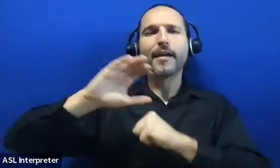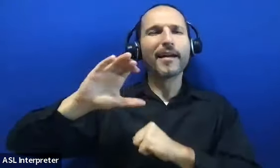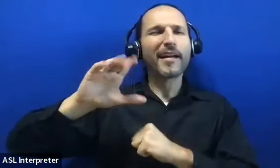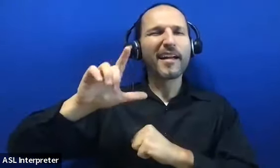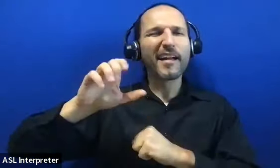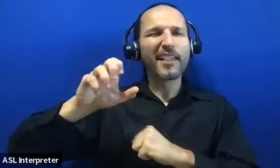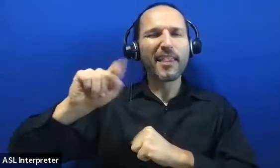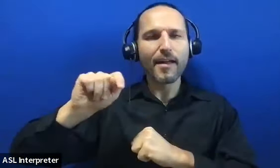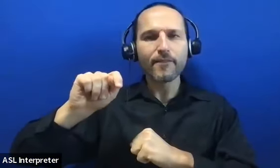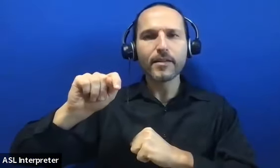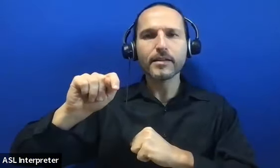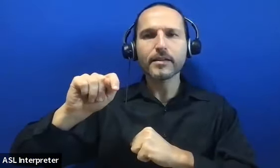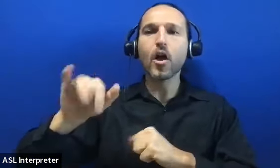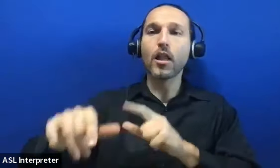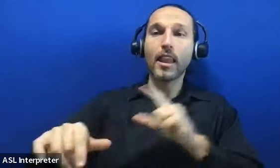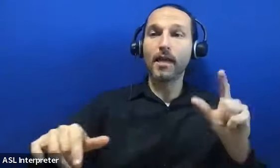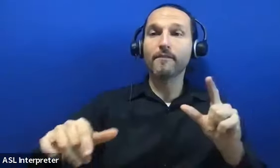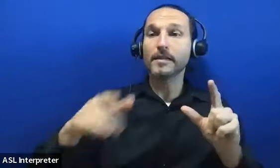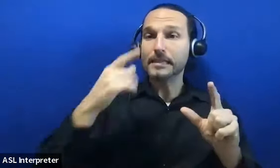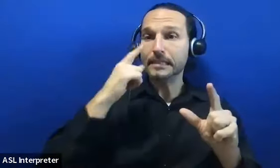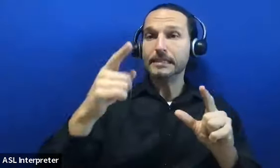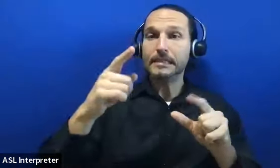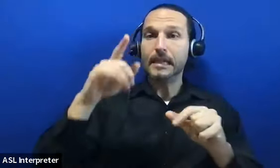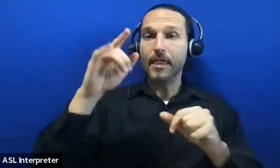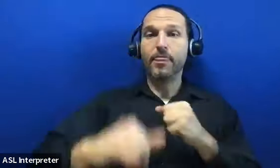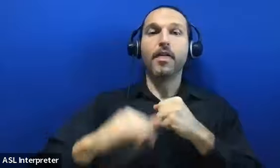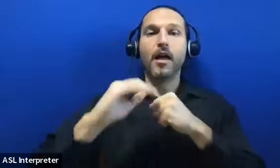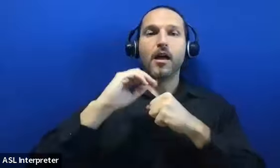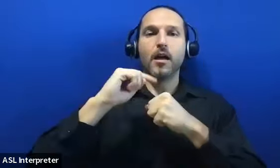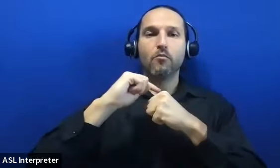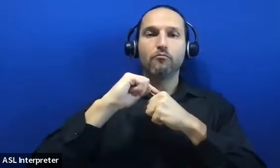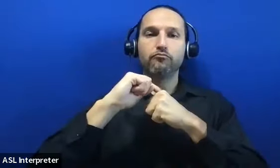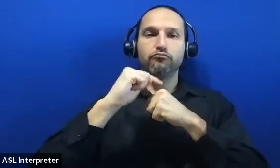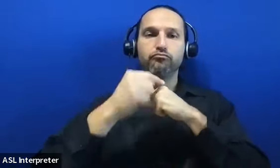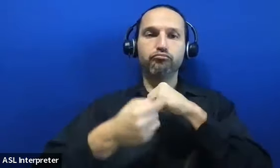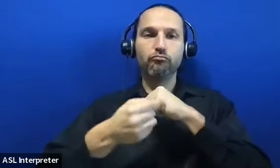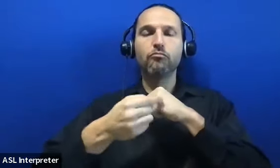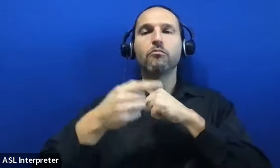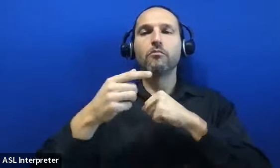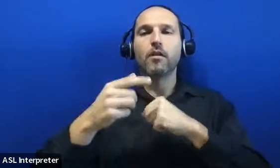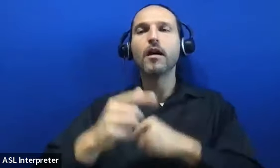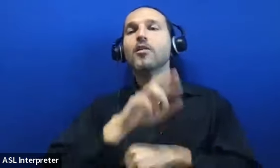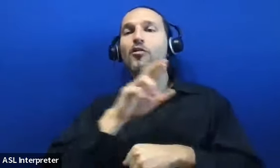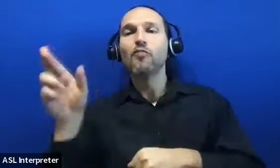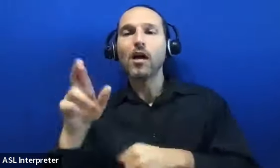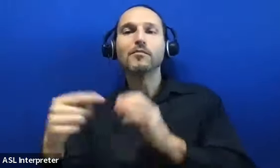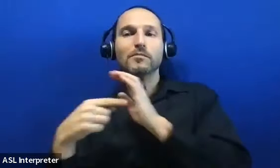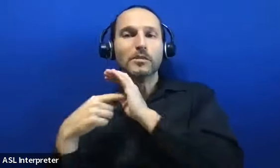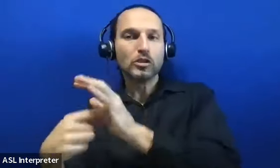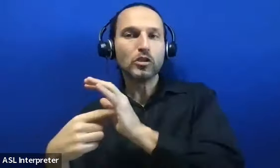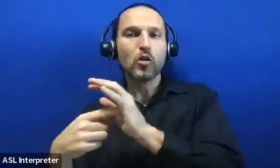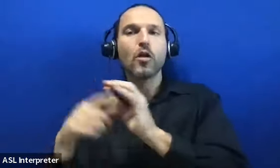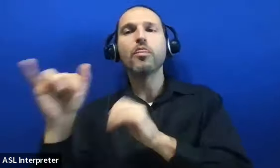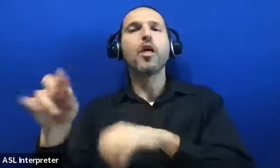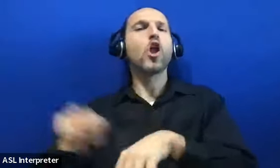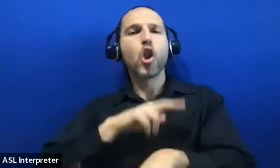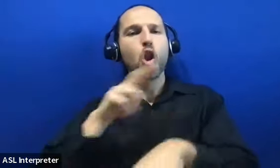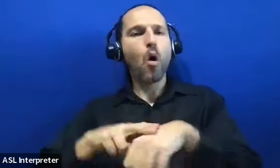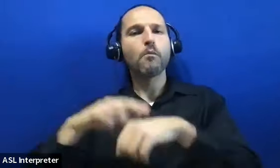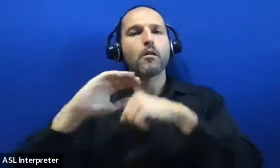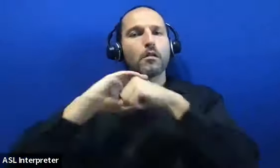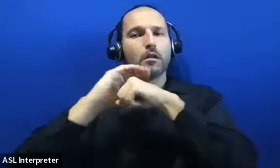you see that opening there. So on the left is an example of cleft palate. On the right is an example of a normal